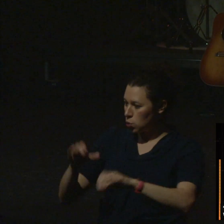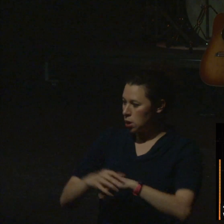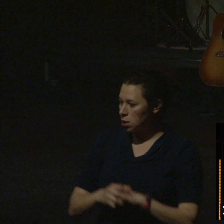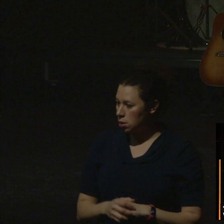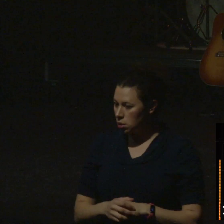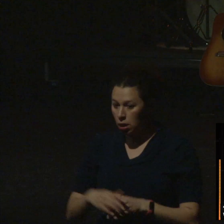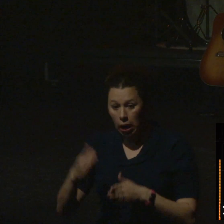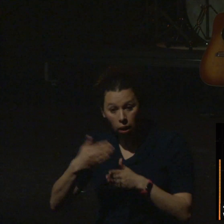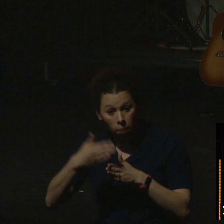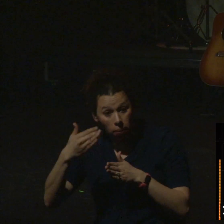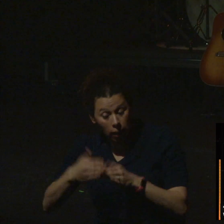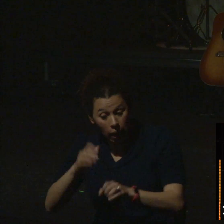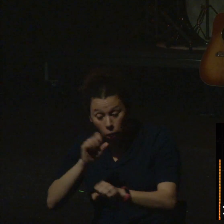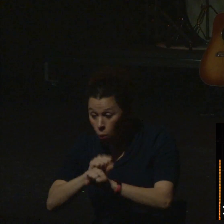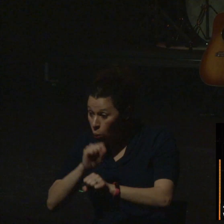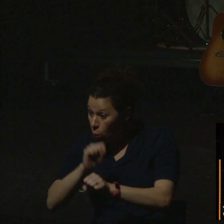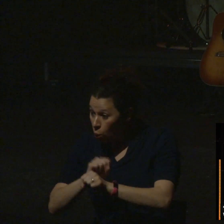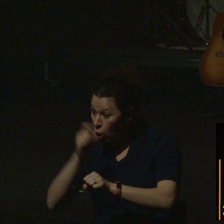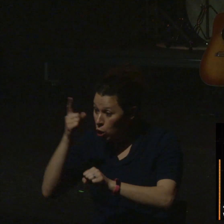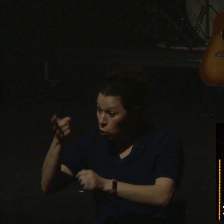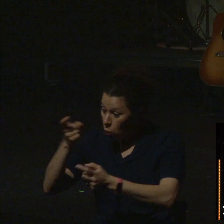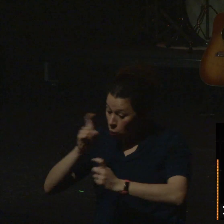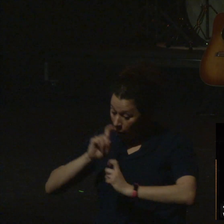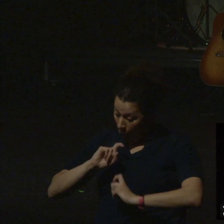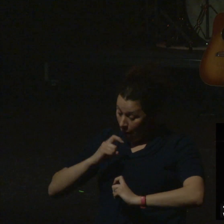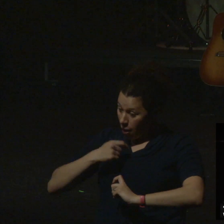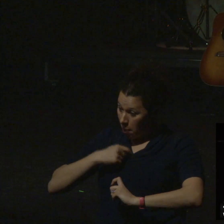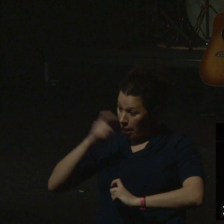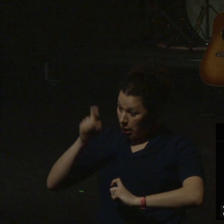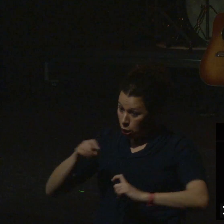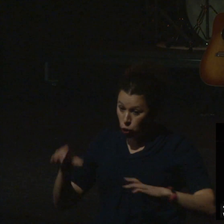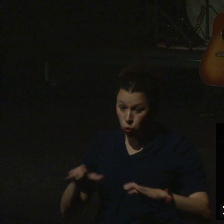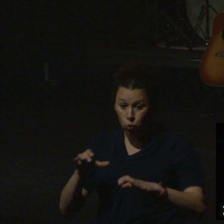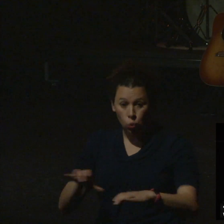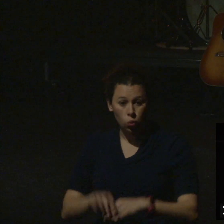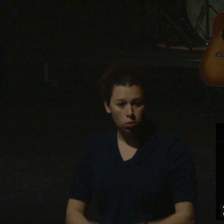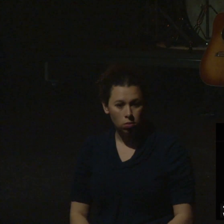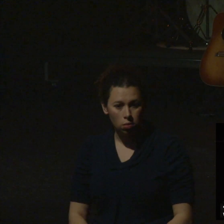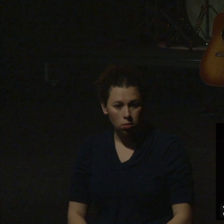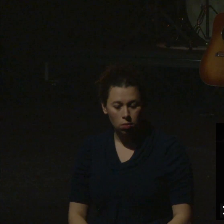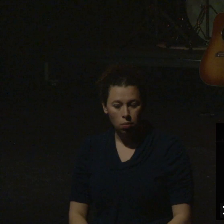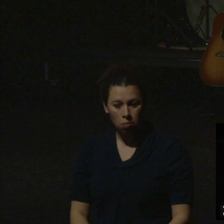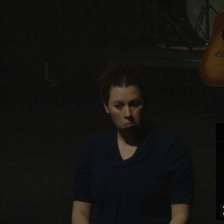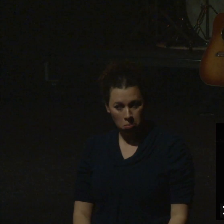Completing the work you gave me to do. Will we be able to pray such a prayer?